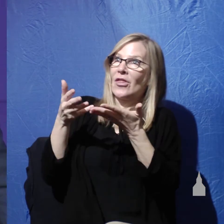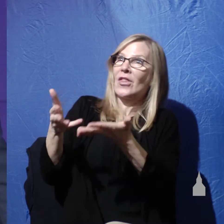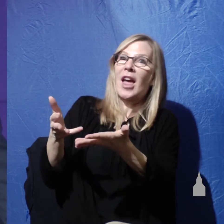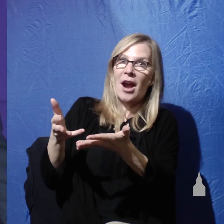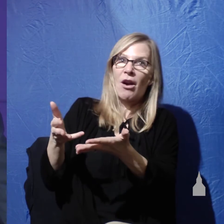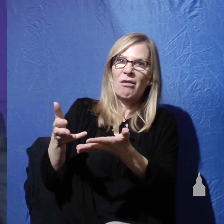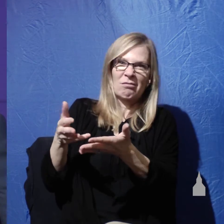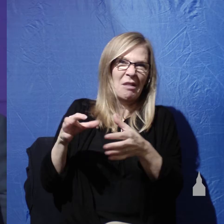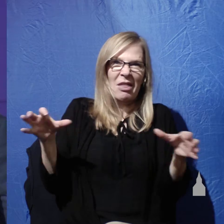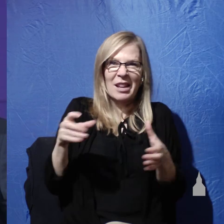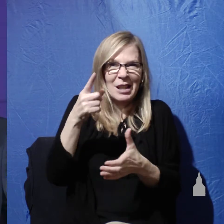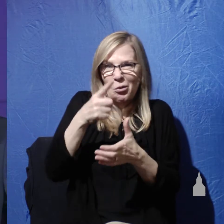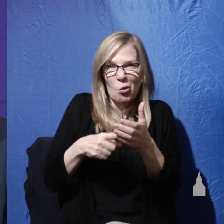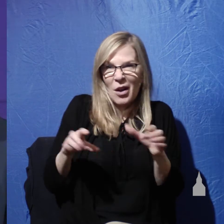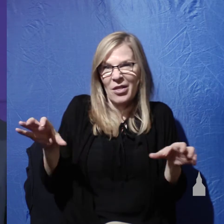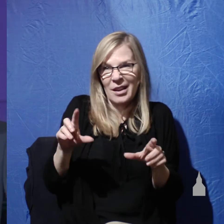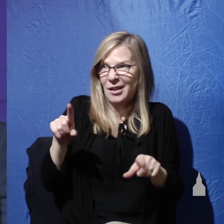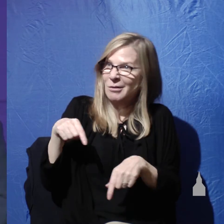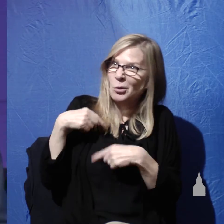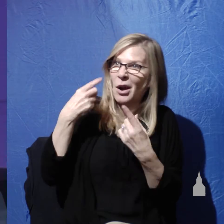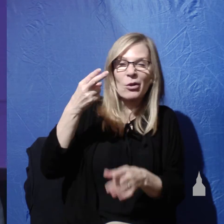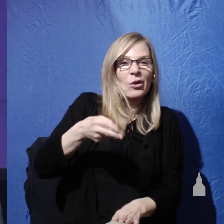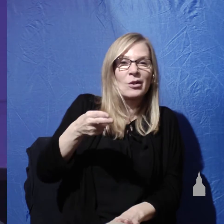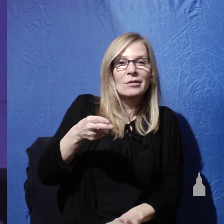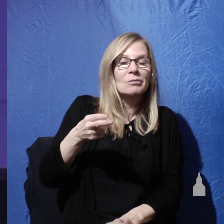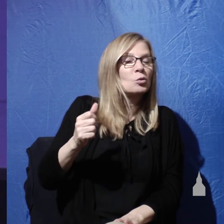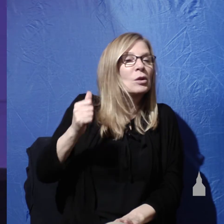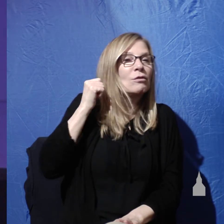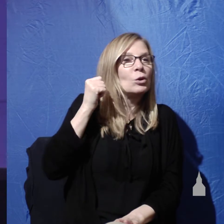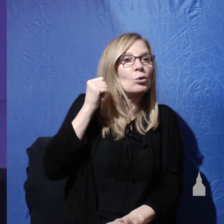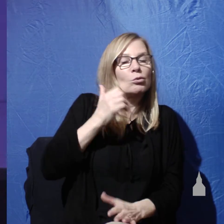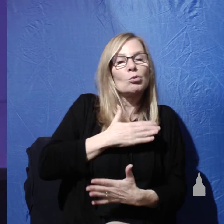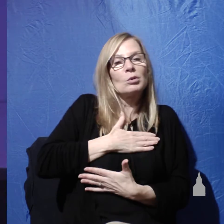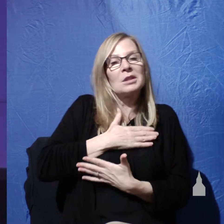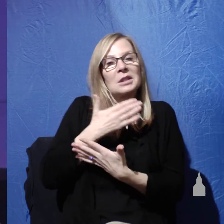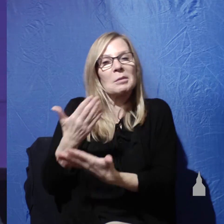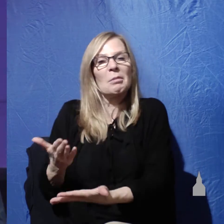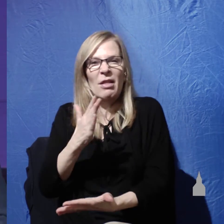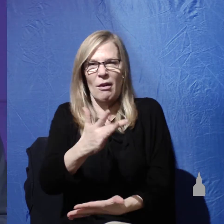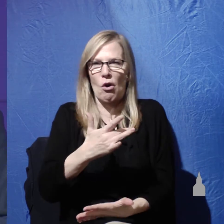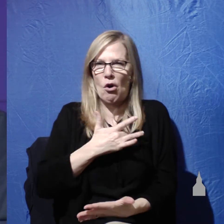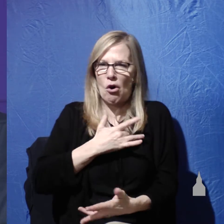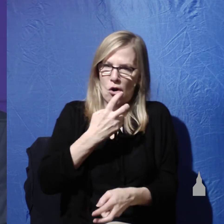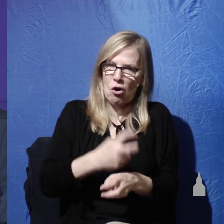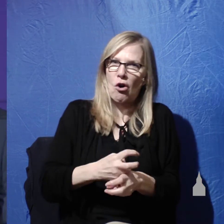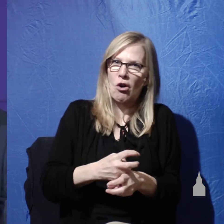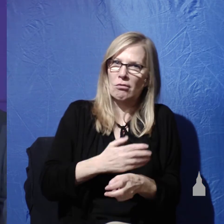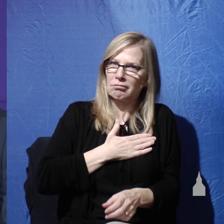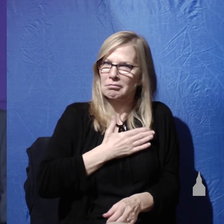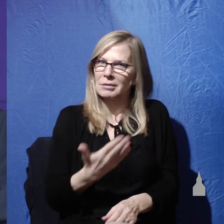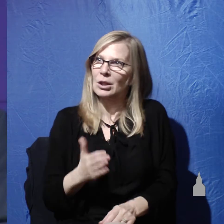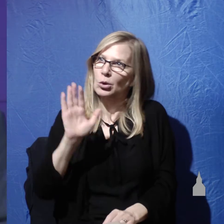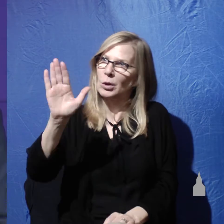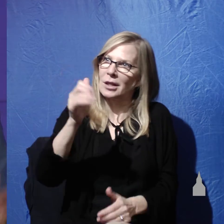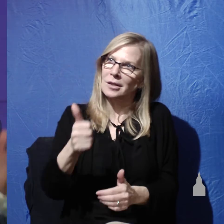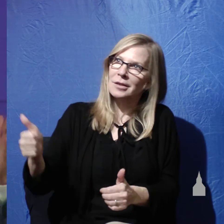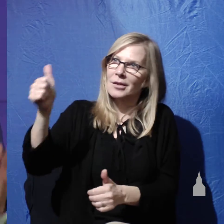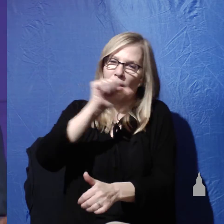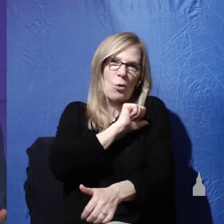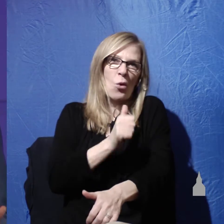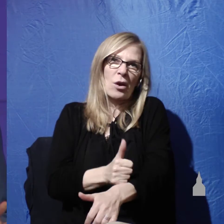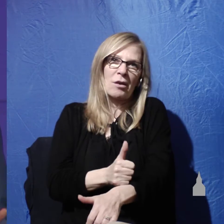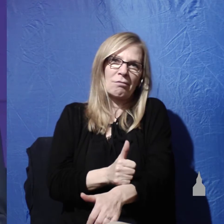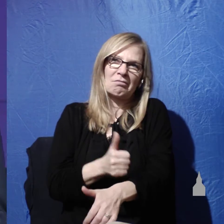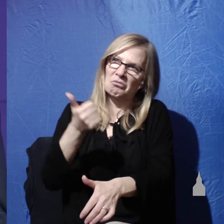they did what they had done throughout their history. They refused to submit their hearts to his authority. And so they